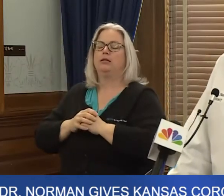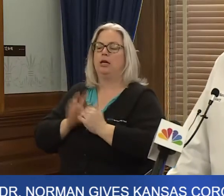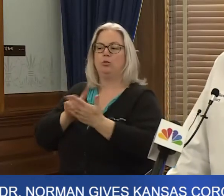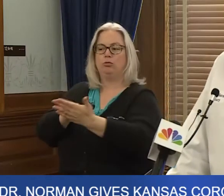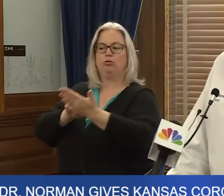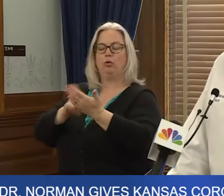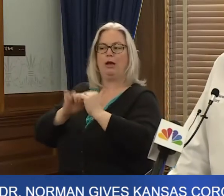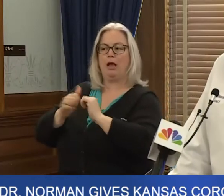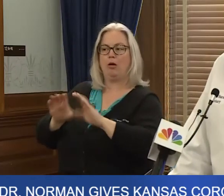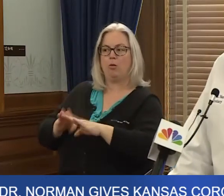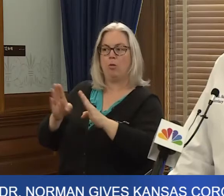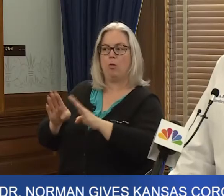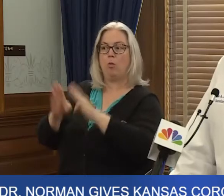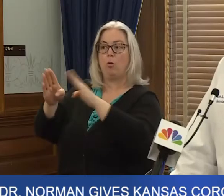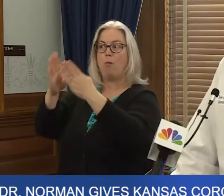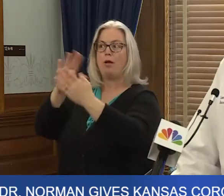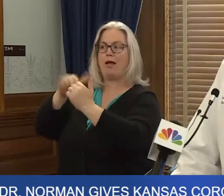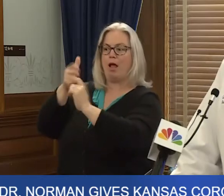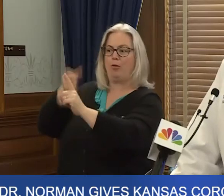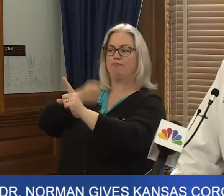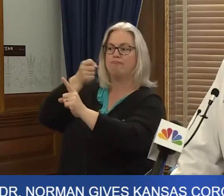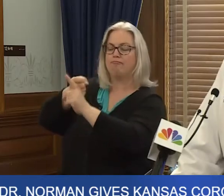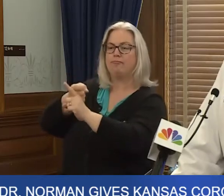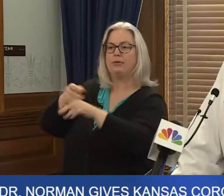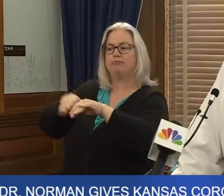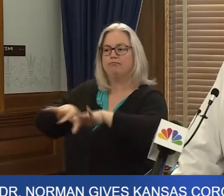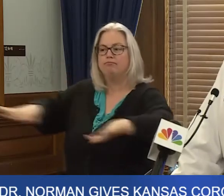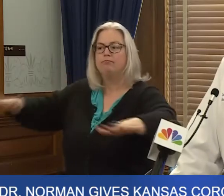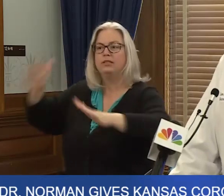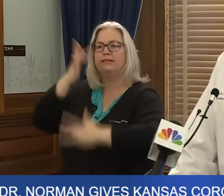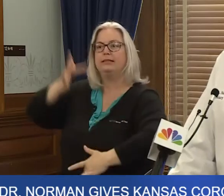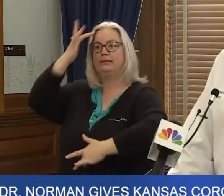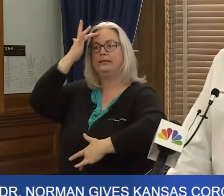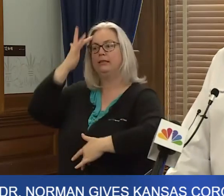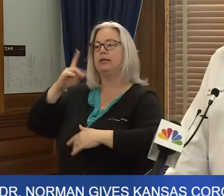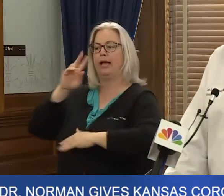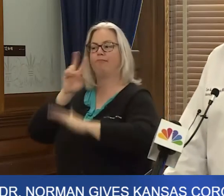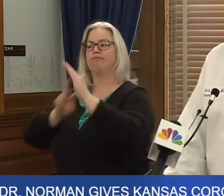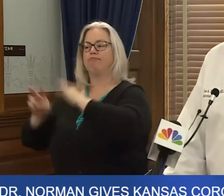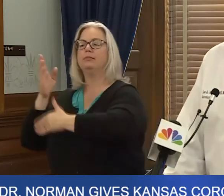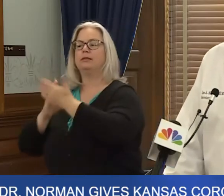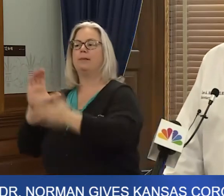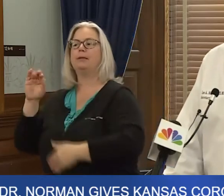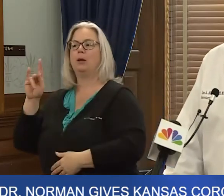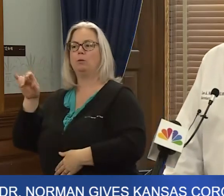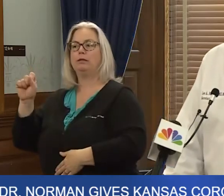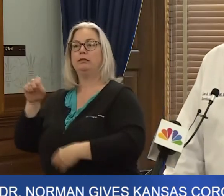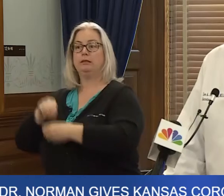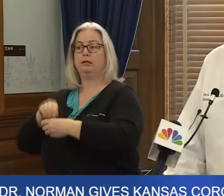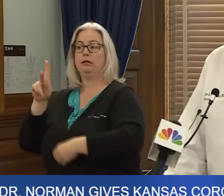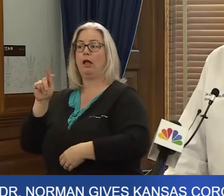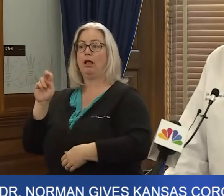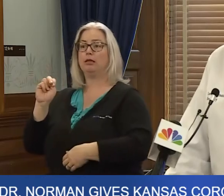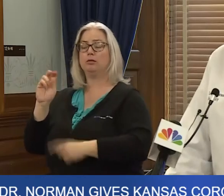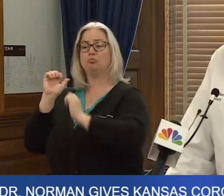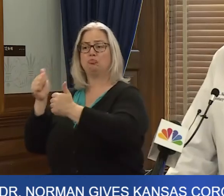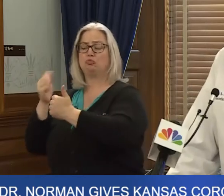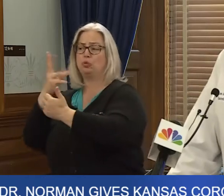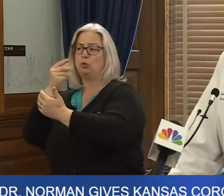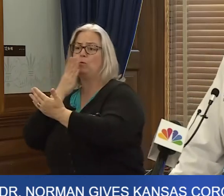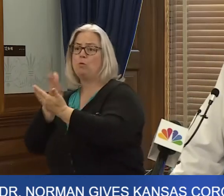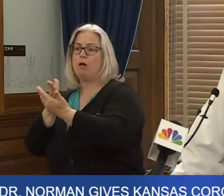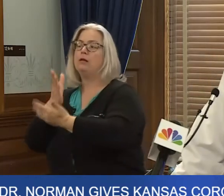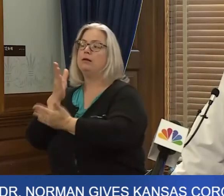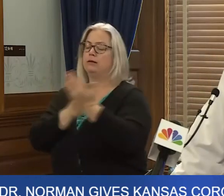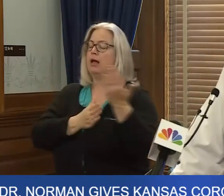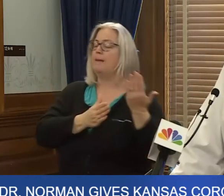reopening efforts have impacted disease spread. I predict that some counties in Kansas will fare well, and some will fare